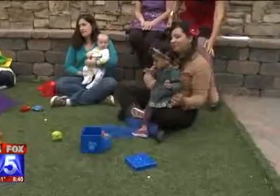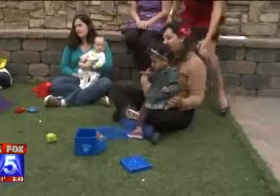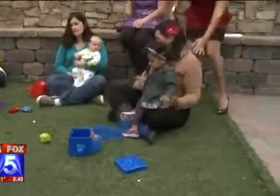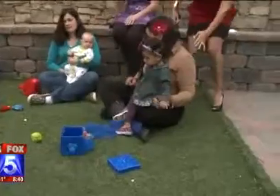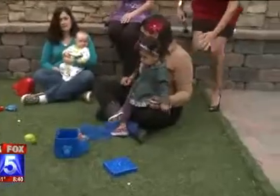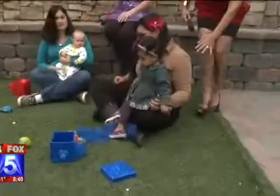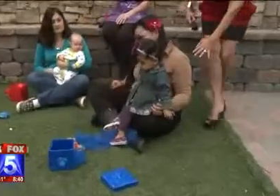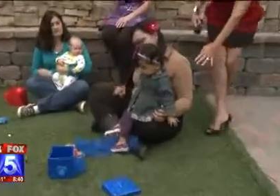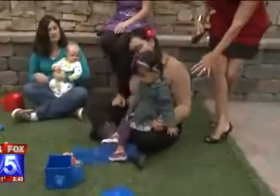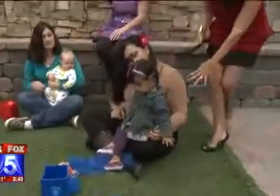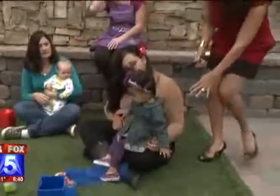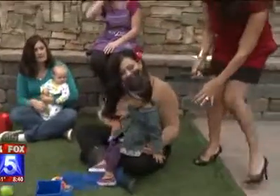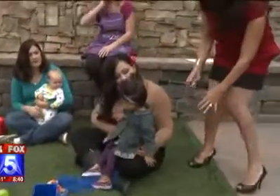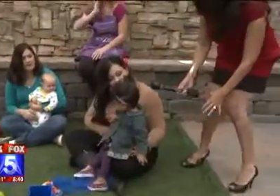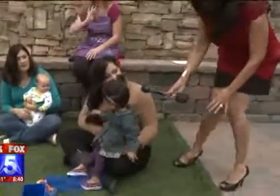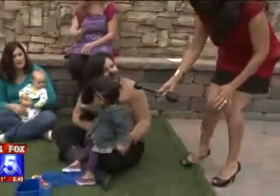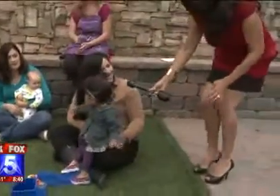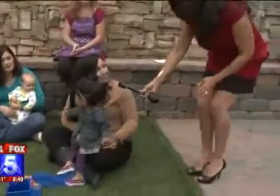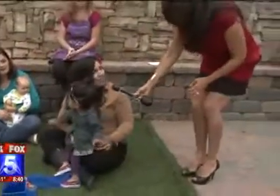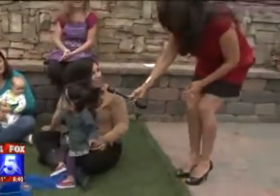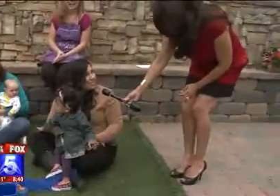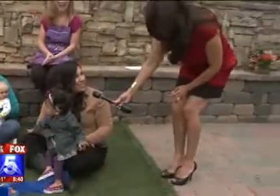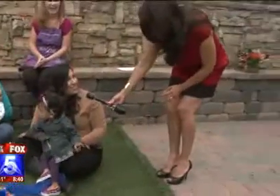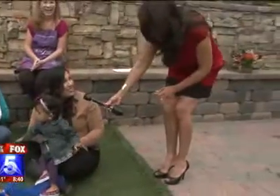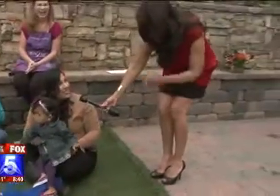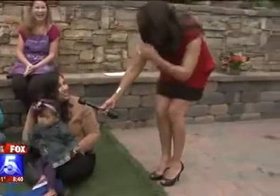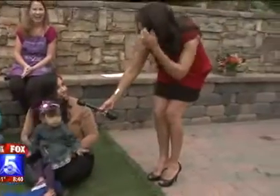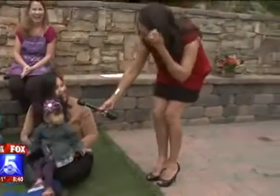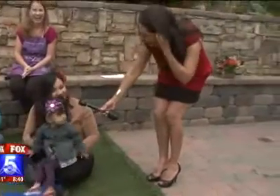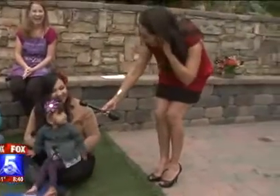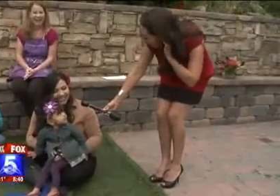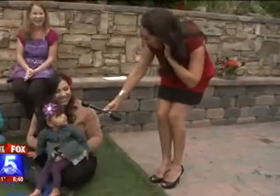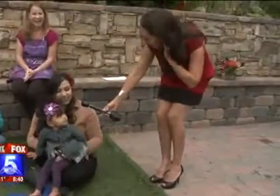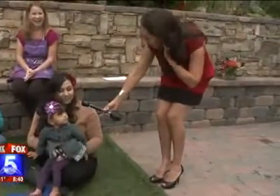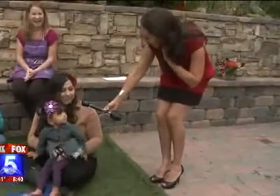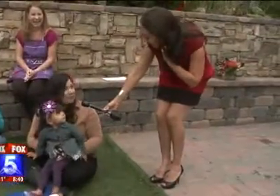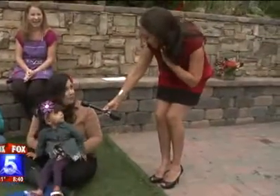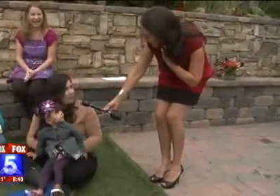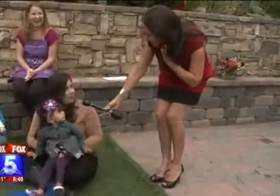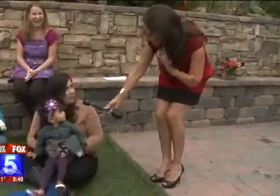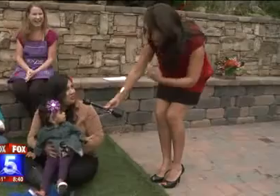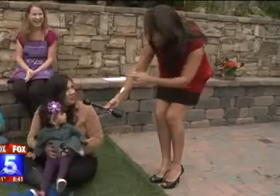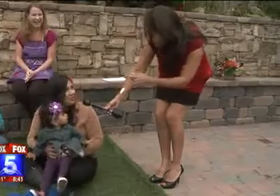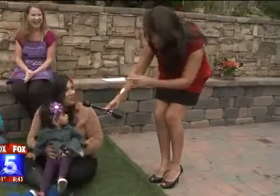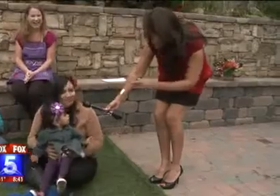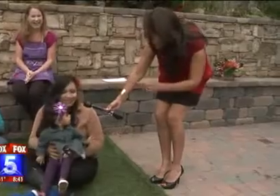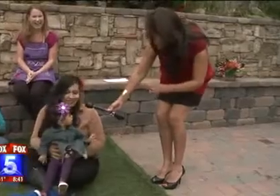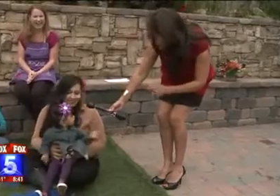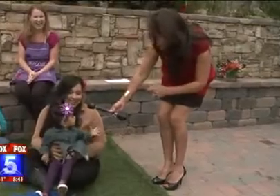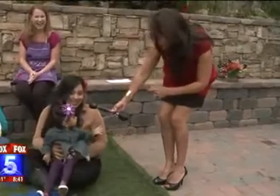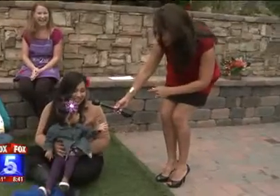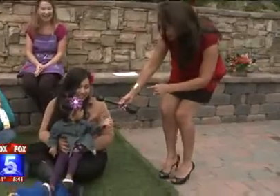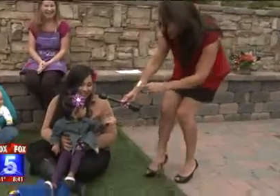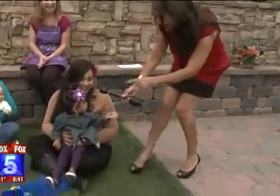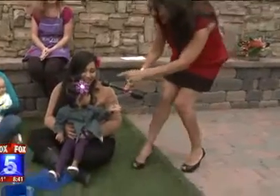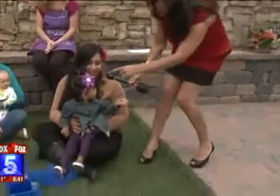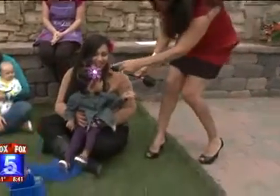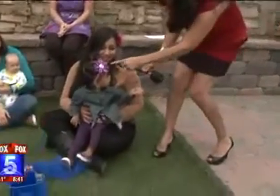over here. Good morning. What's your name? My name's Jessica. Jessica, where are you from? I'm from Lemon Grove. Okay, and this is your little daughter? Yeah, this is Look at the little button on here. It